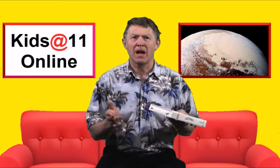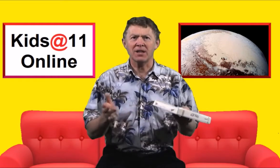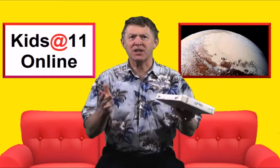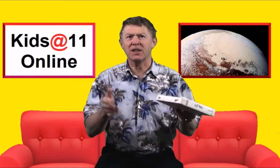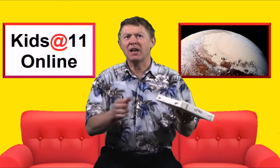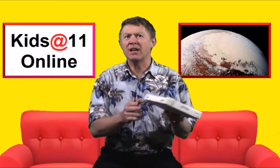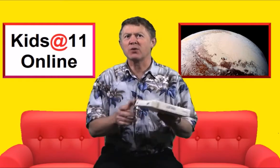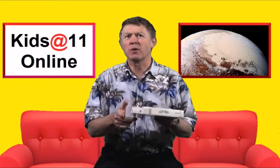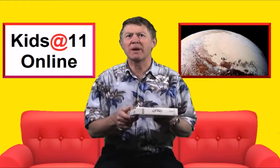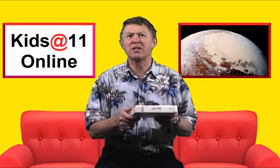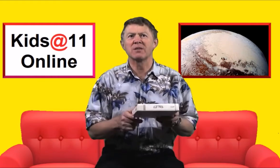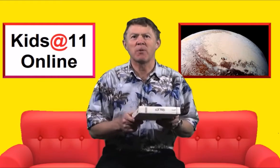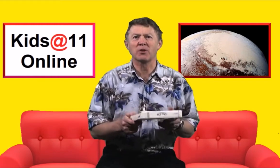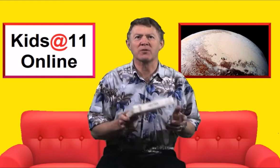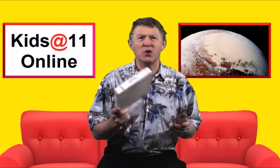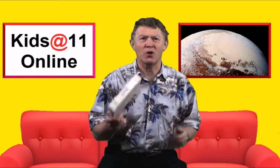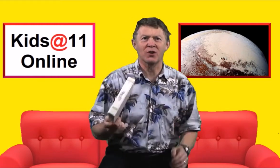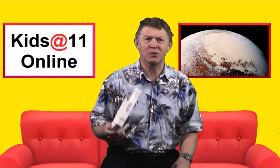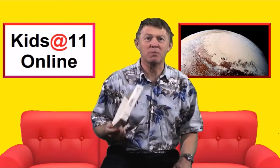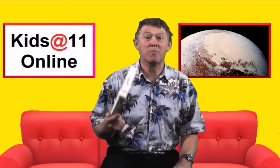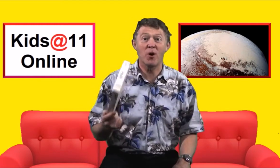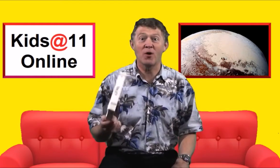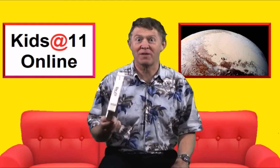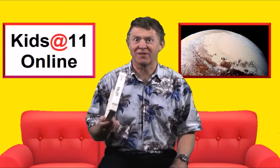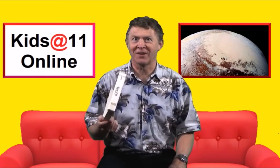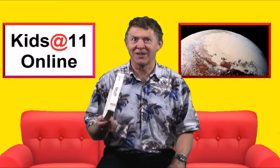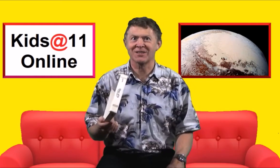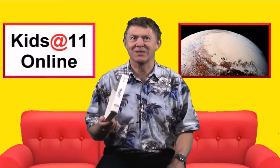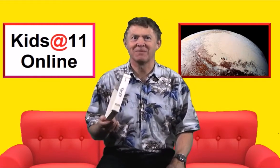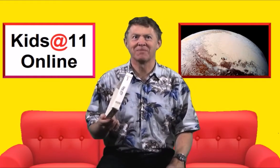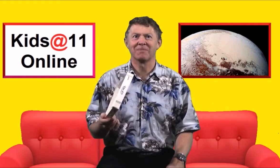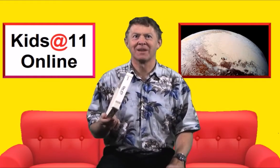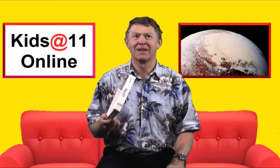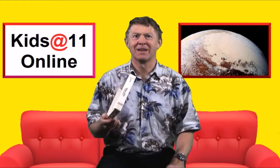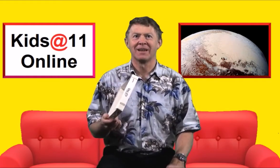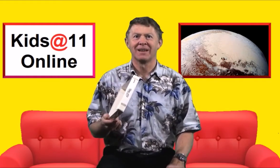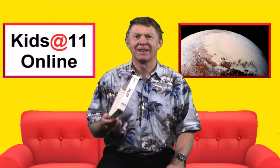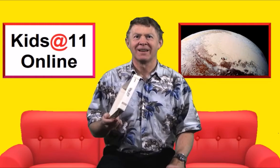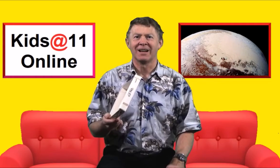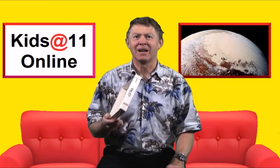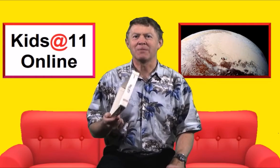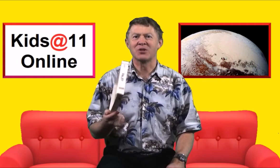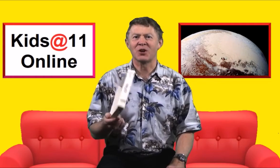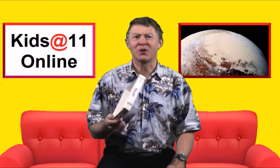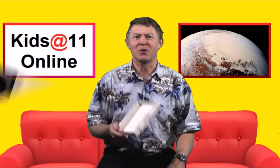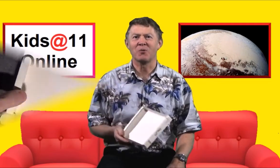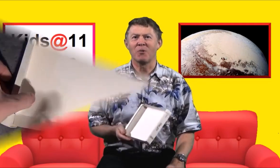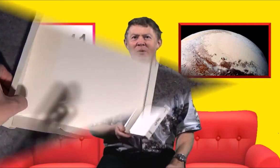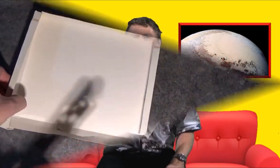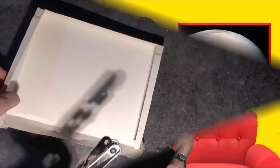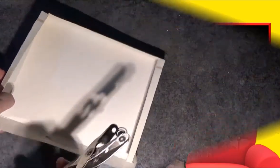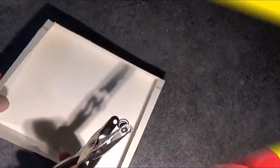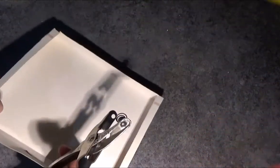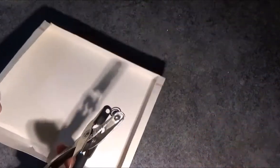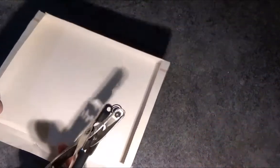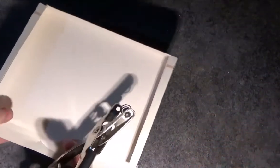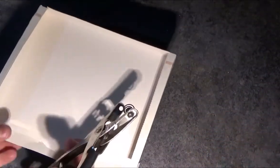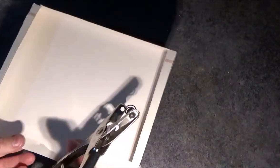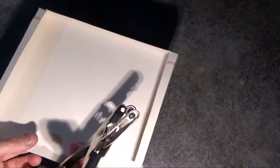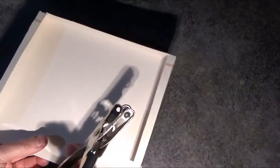Actually, the lid or the base of a box of chocolates will be perfect for this. Let me show you what we're going to do. In